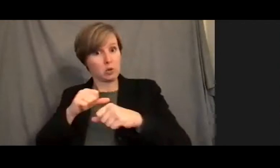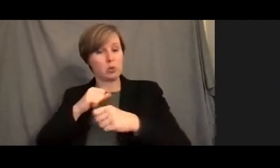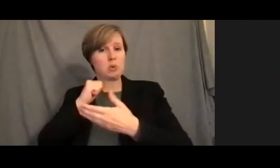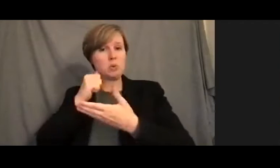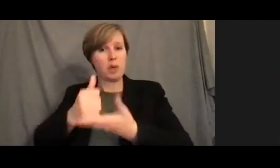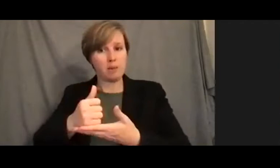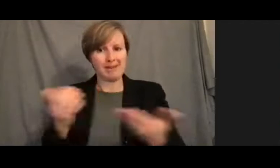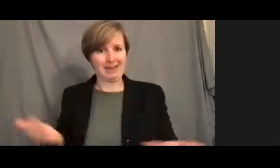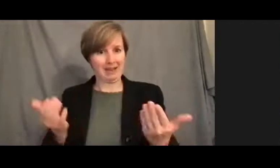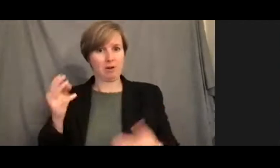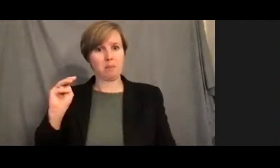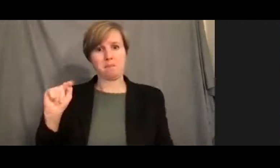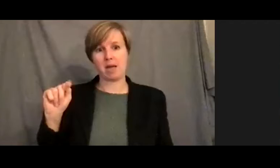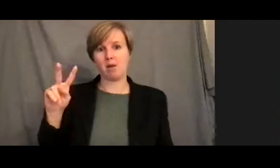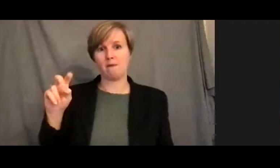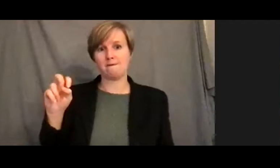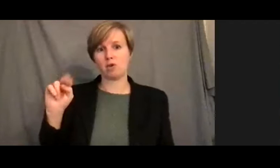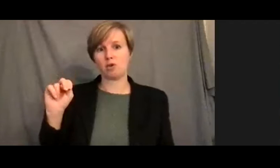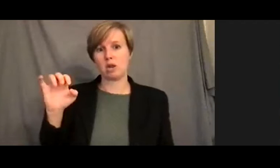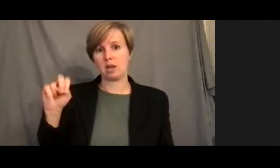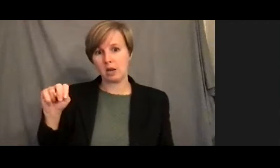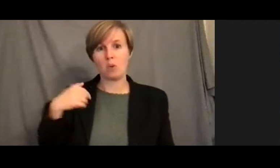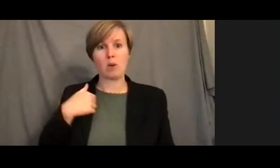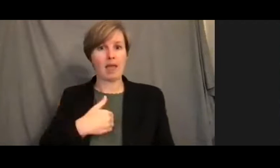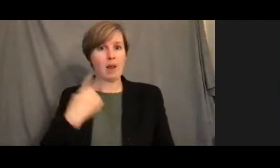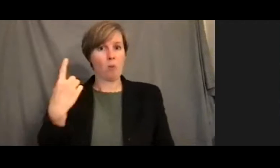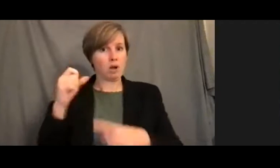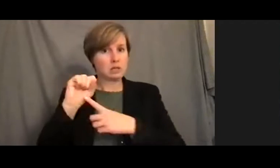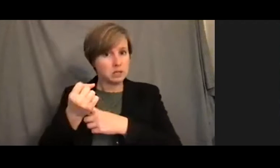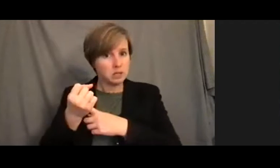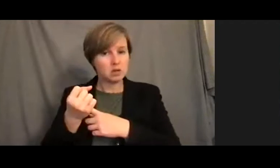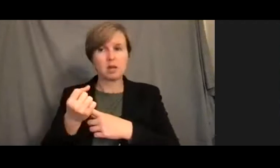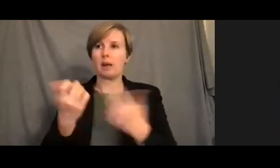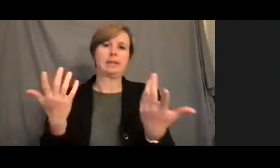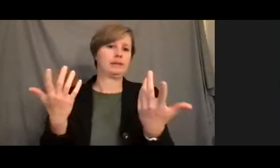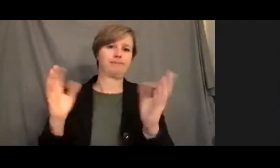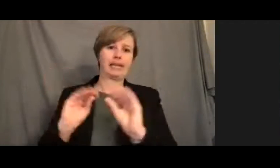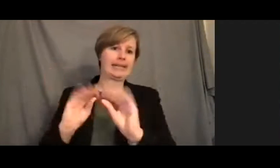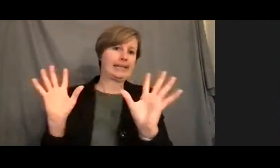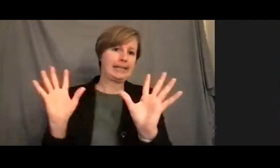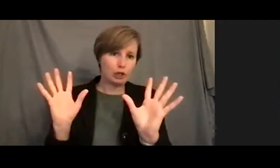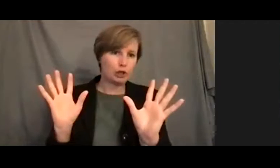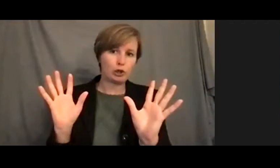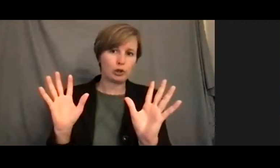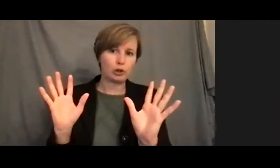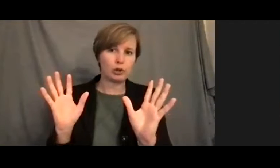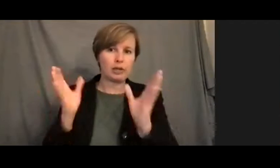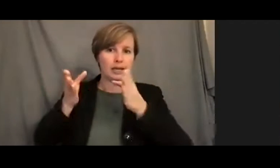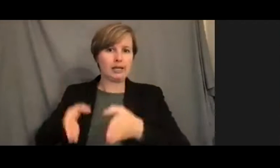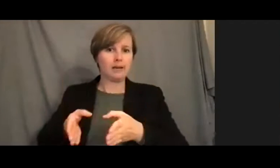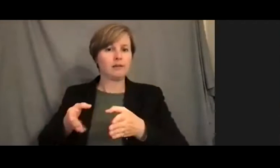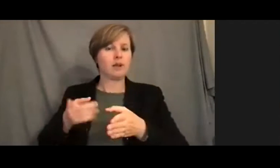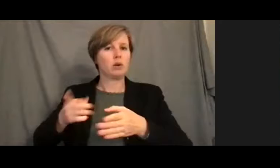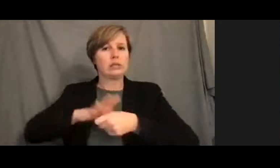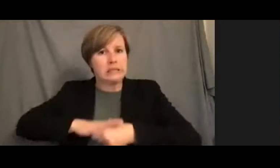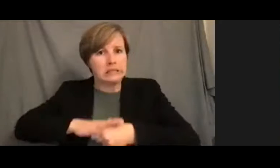Vernon, we had a situation where it was clearly an individual was distressed. It